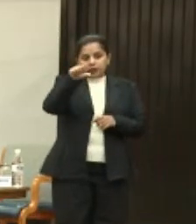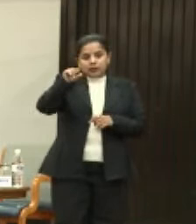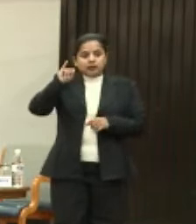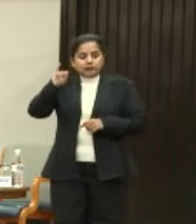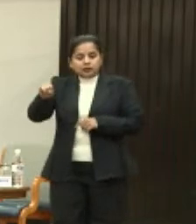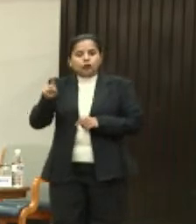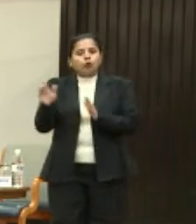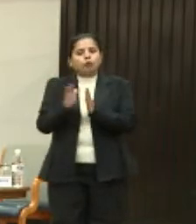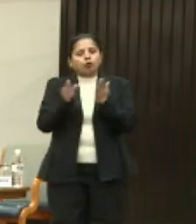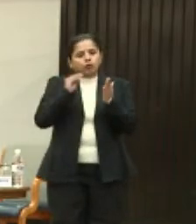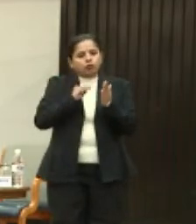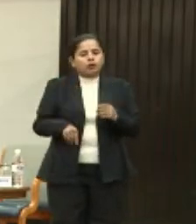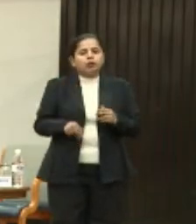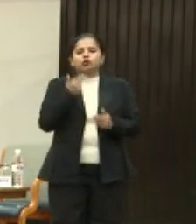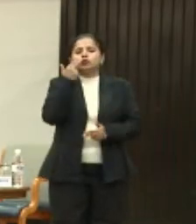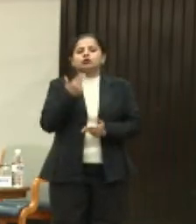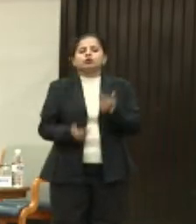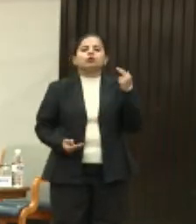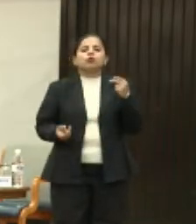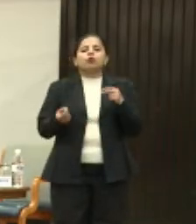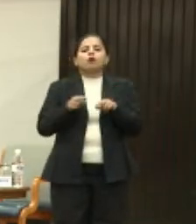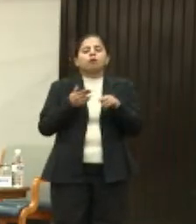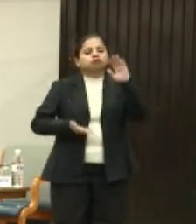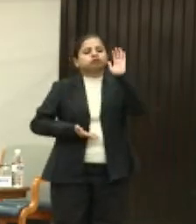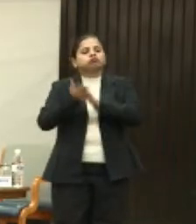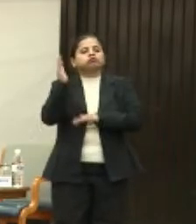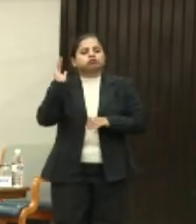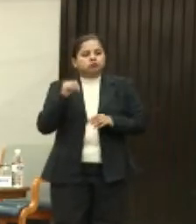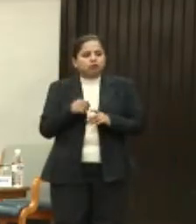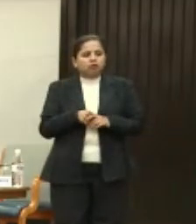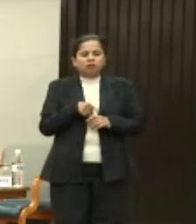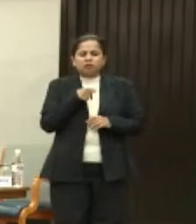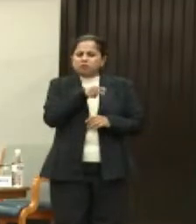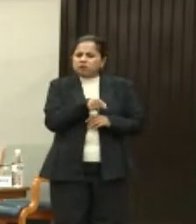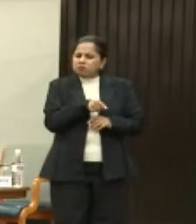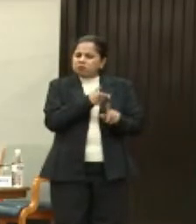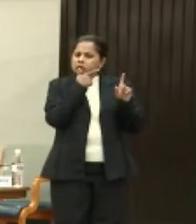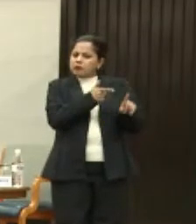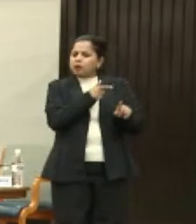called Story of an Escape. What is this anecdote?